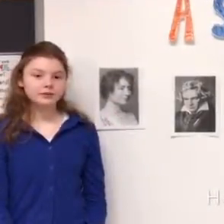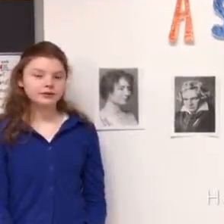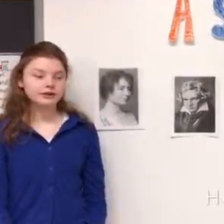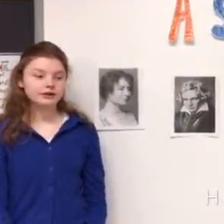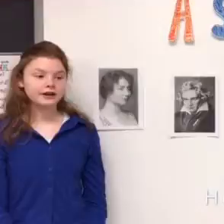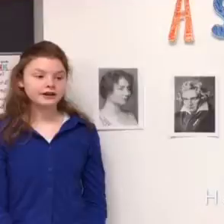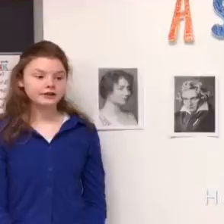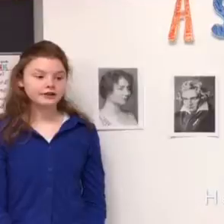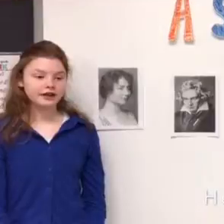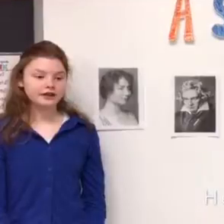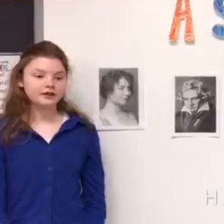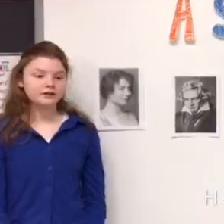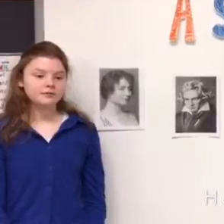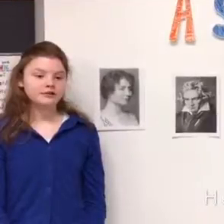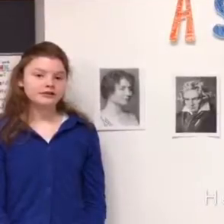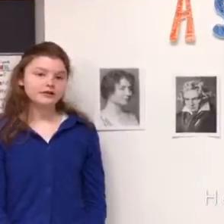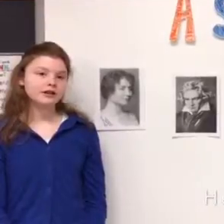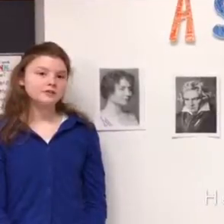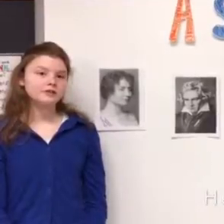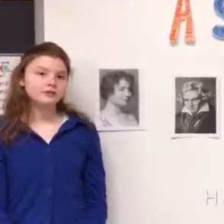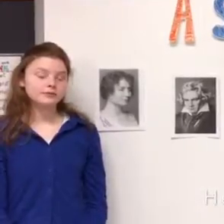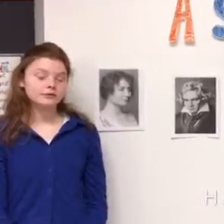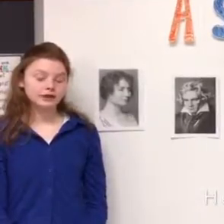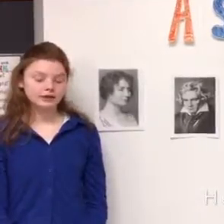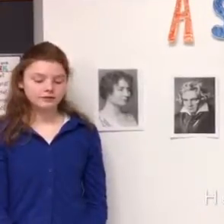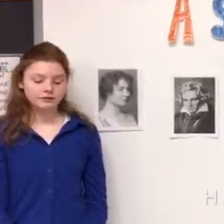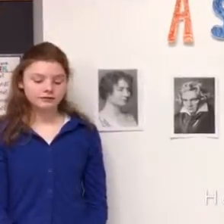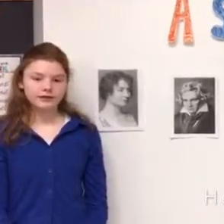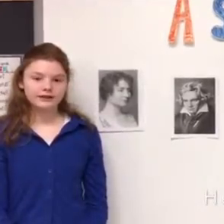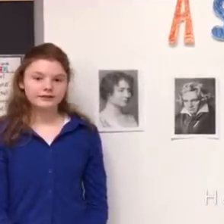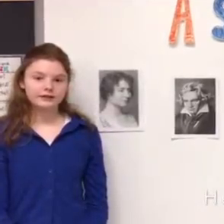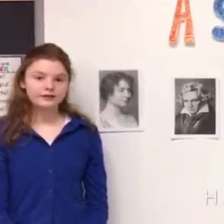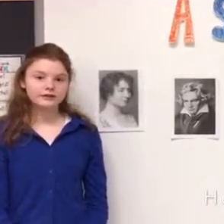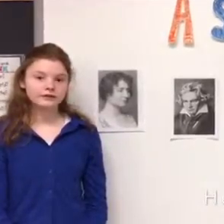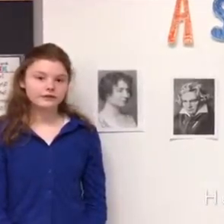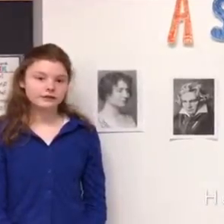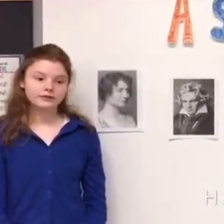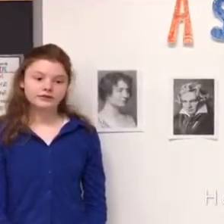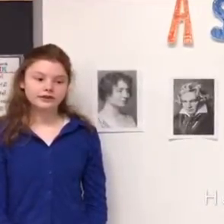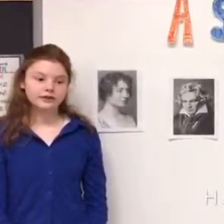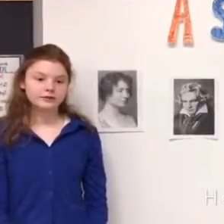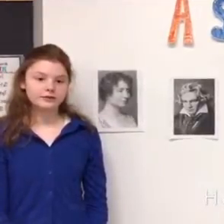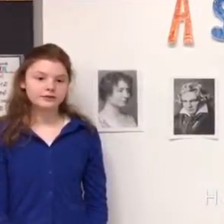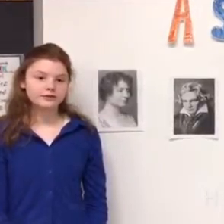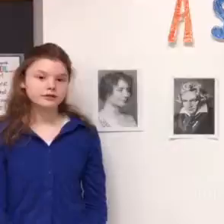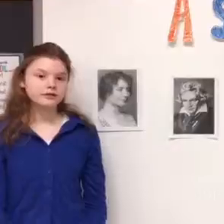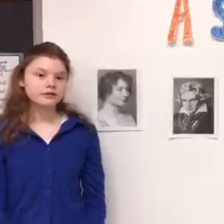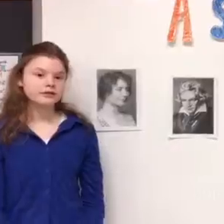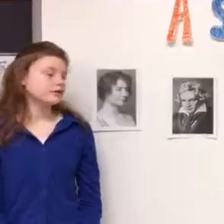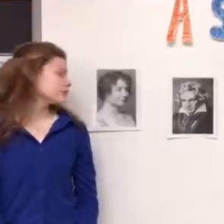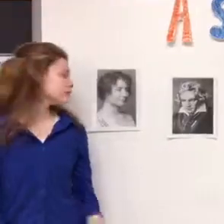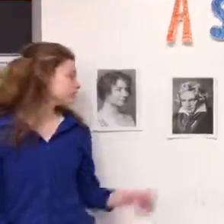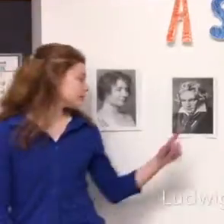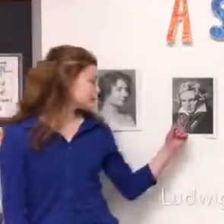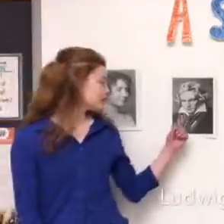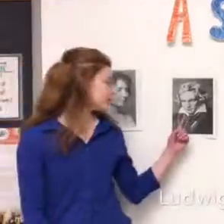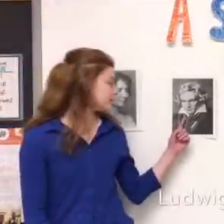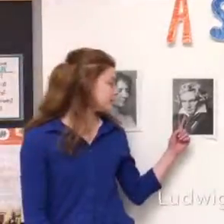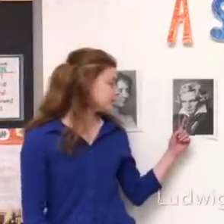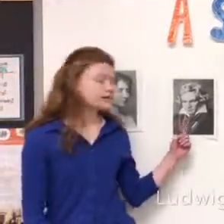her hearing and her sight, but she's still able to communicate in the form of hand signs, now known as sign language. There's also Ludwig van Beethoven,